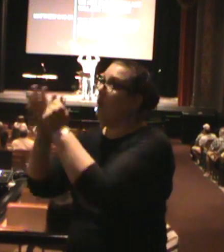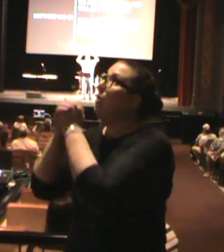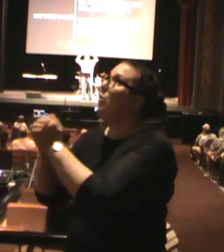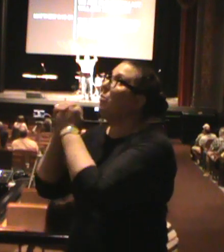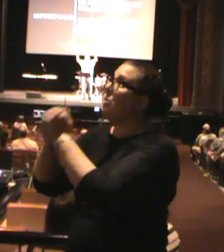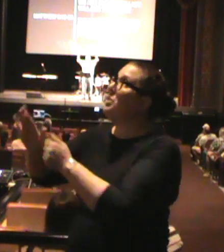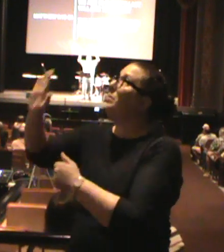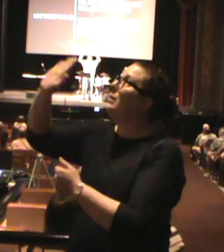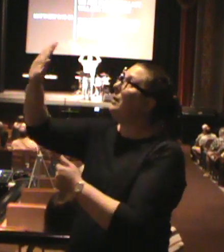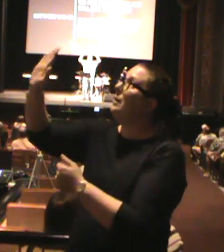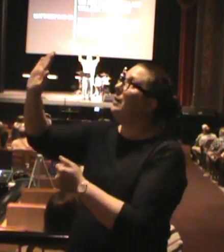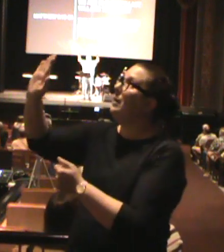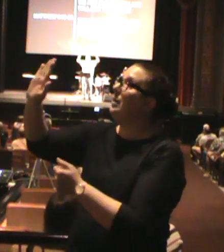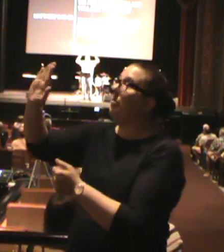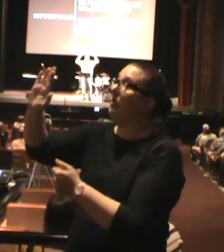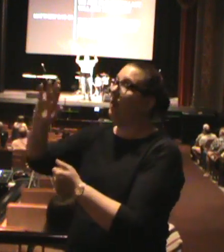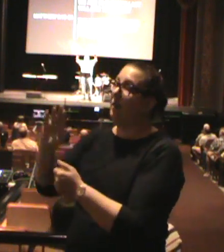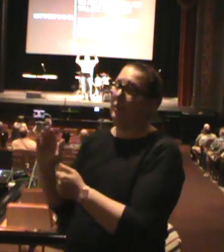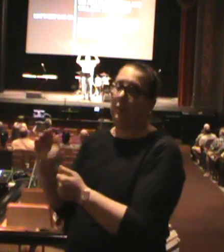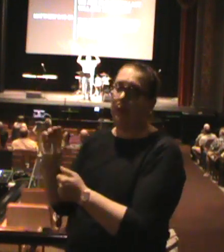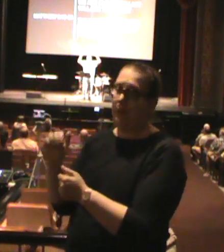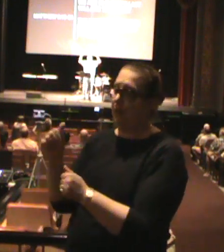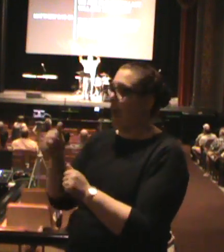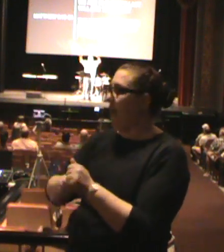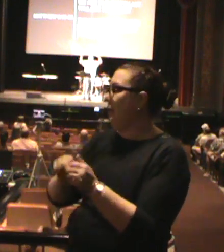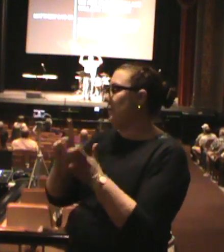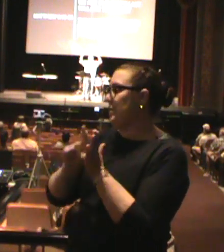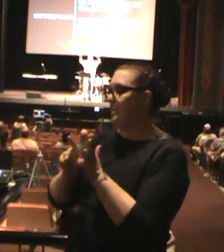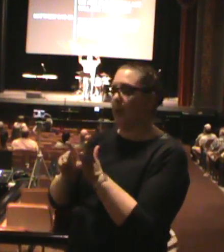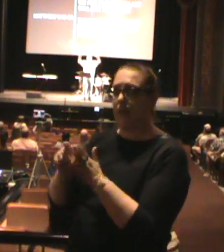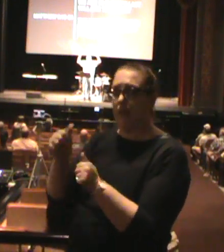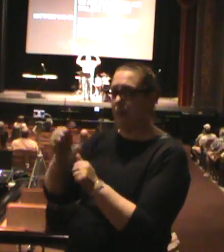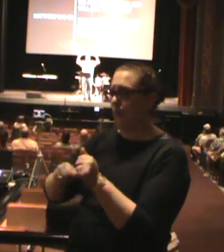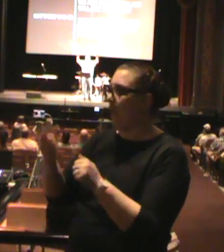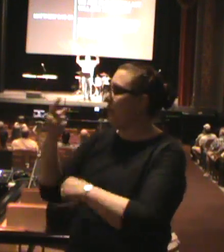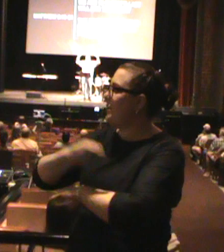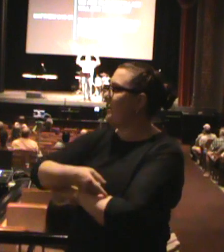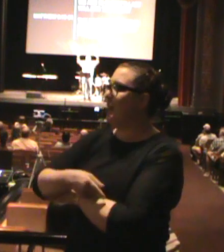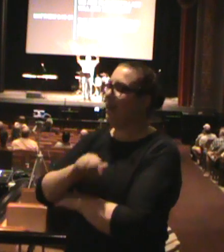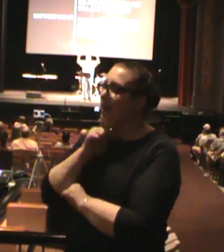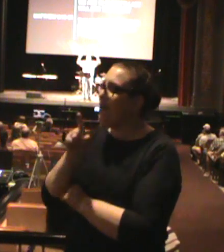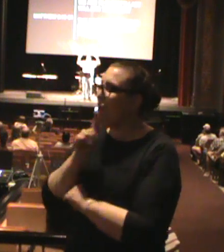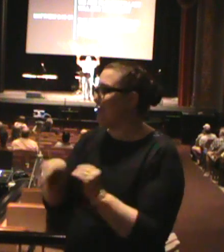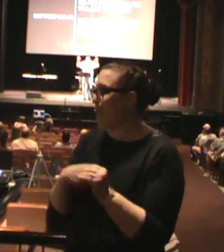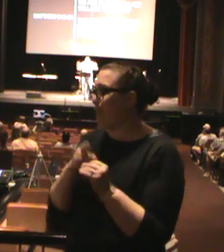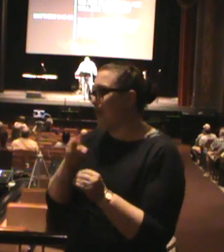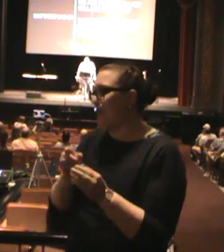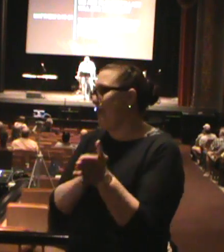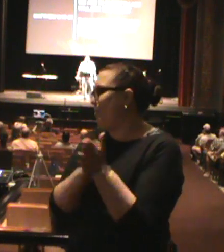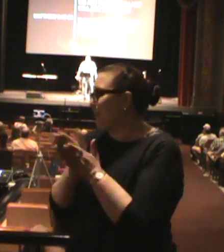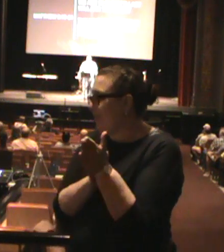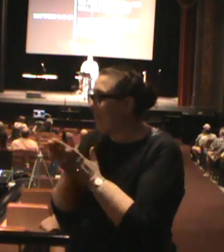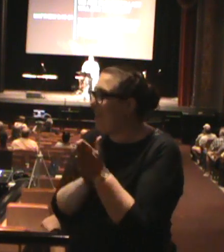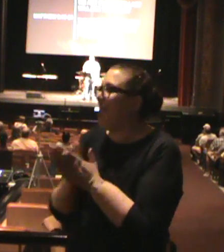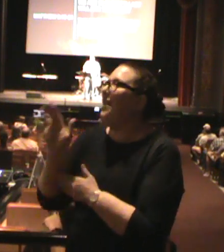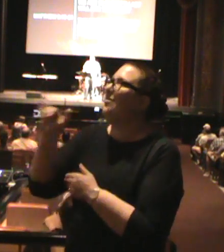Him every single second of every single day. And I don't know about you, I can't wait for that day to